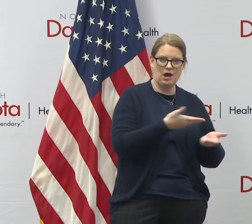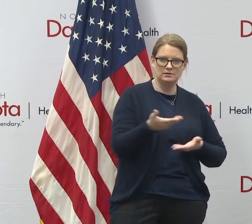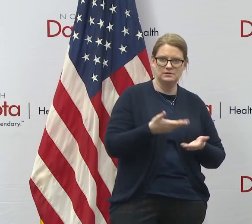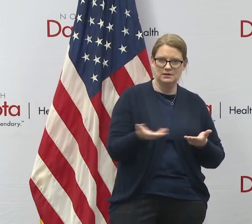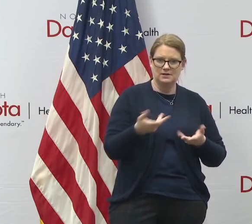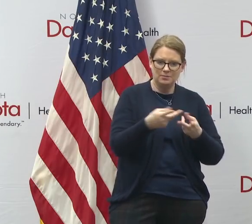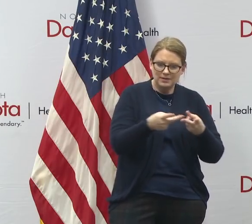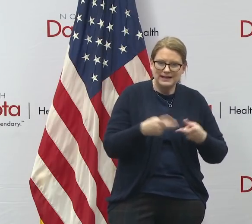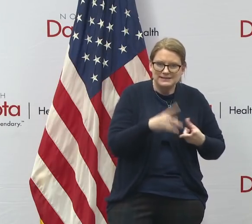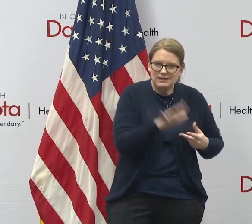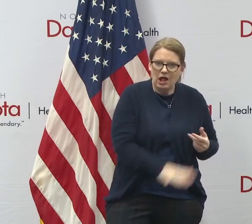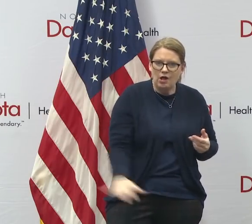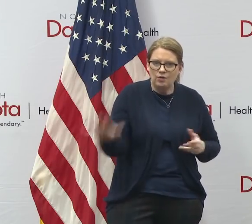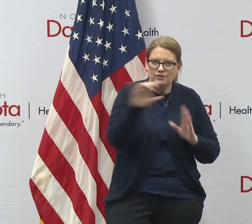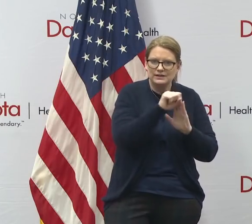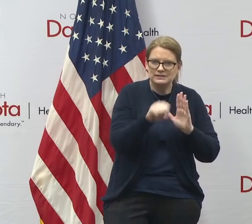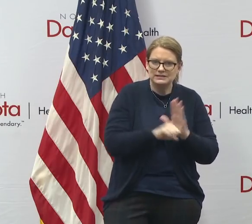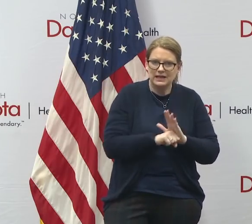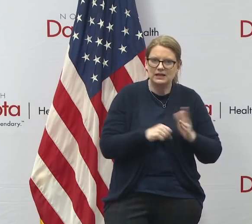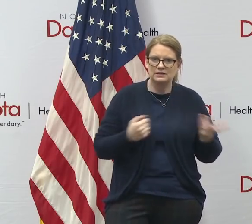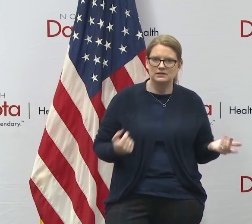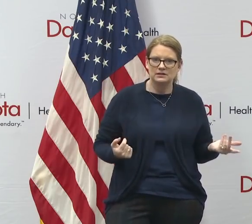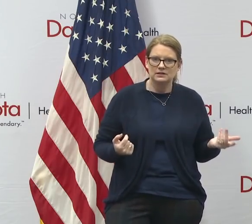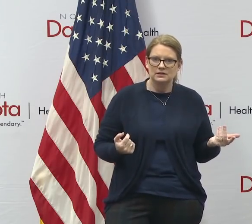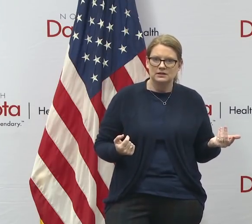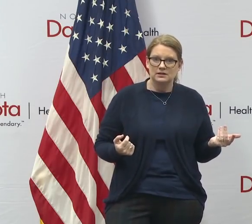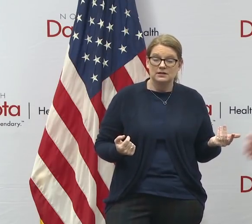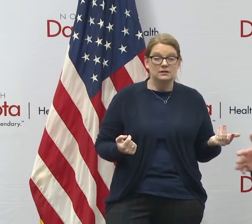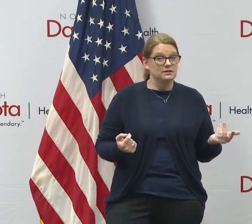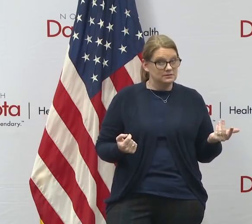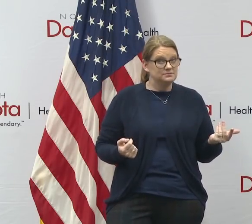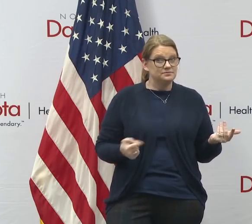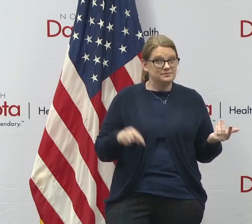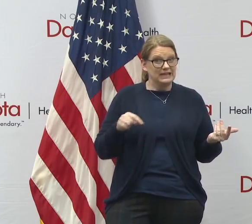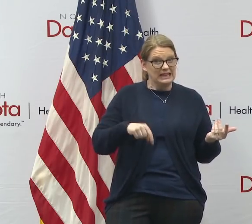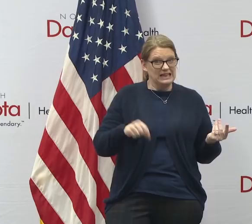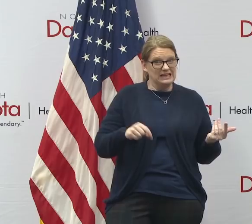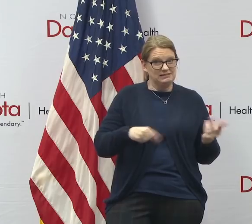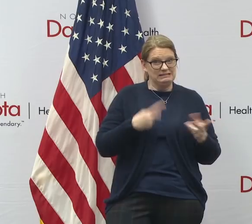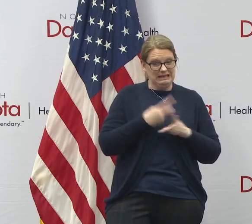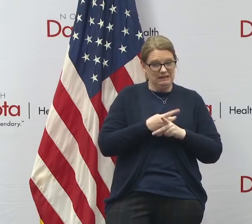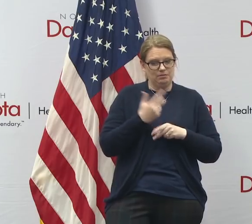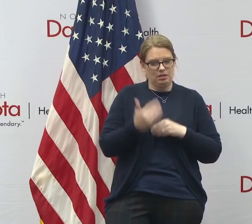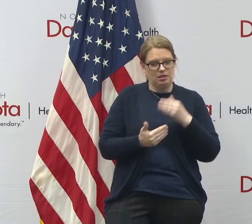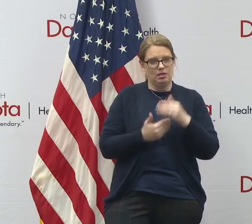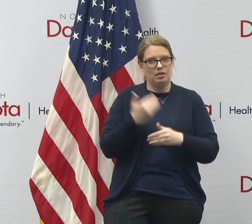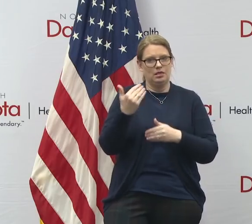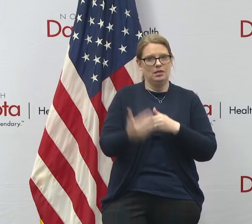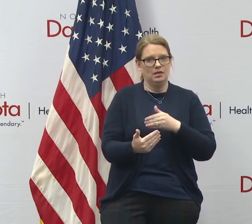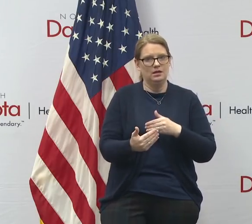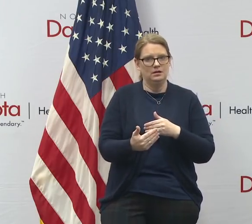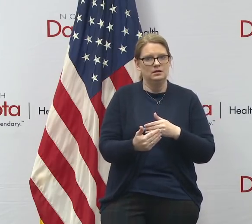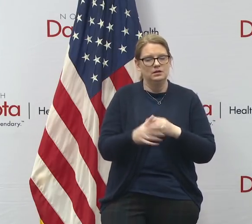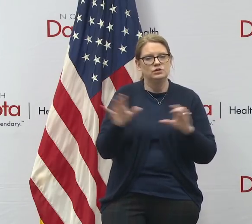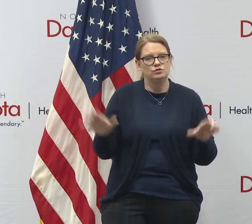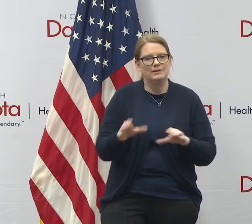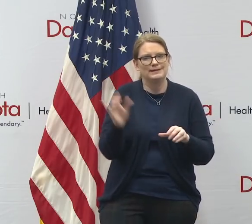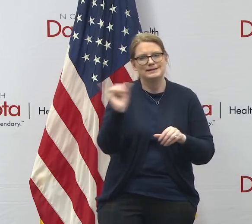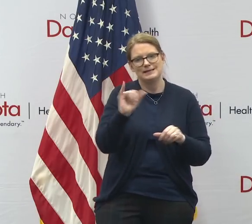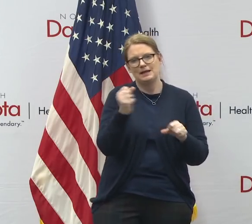We just have to keep doing what we can do to keep ourselves moving forward, but doing it in the safest possible way.